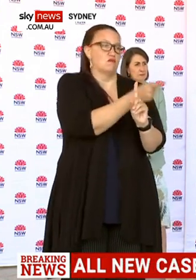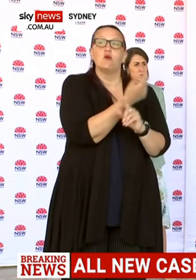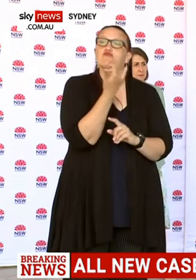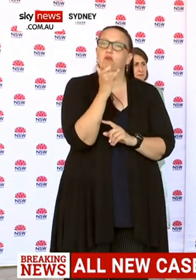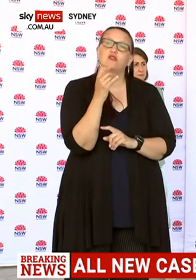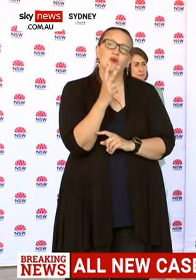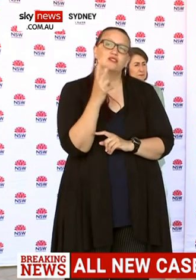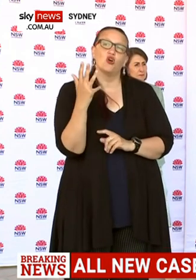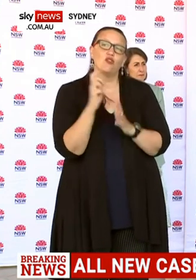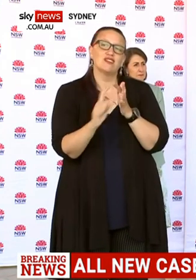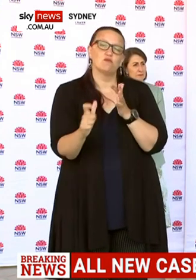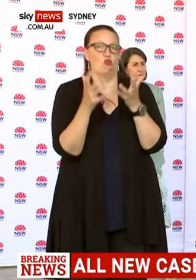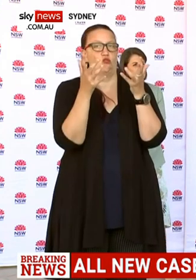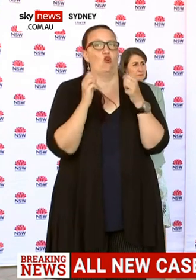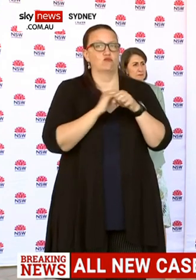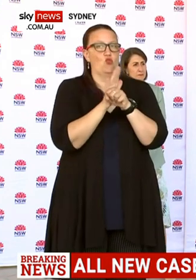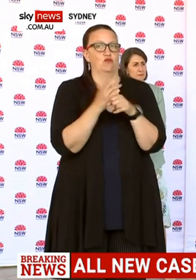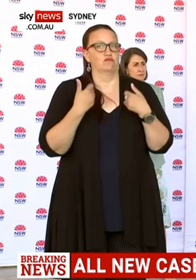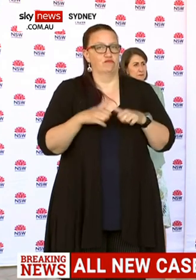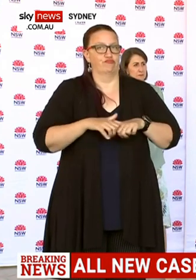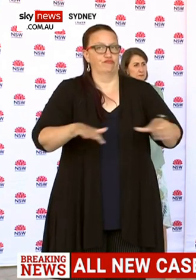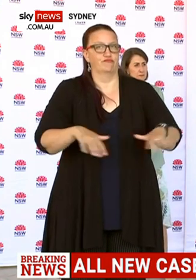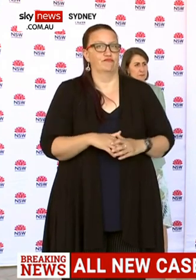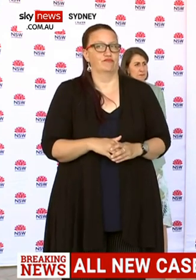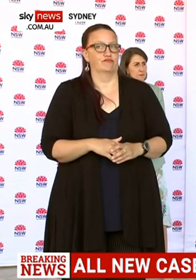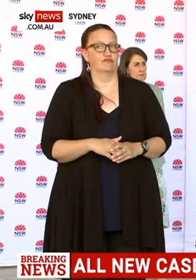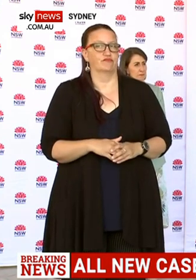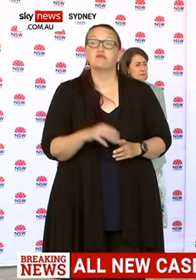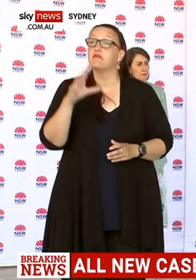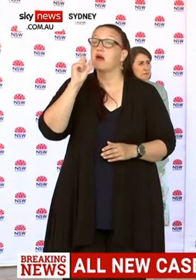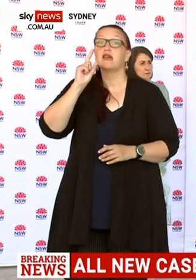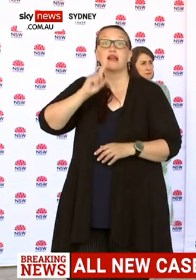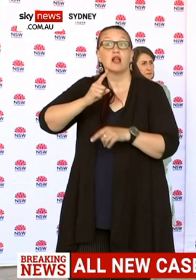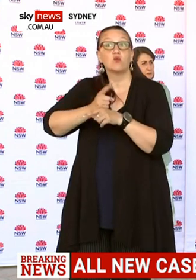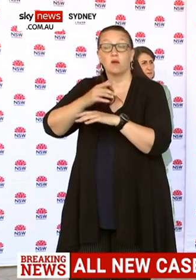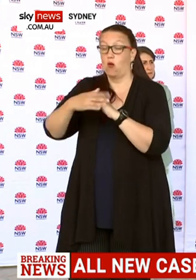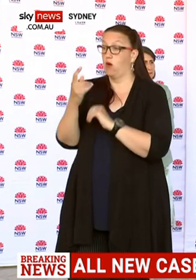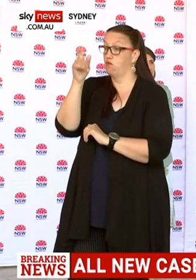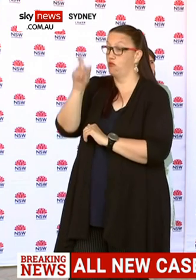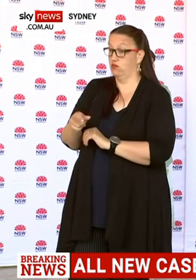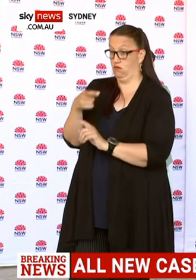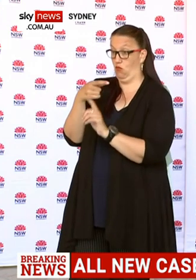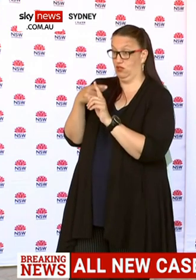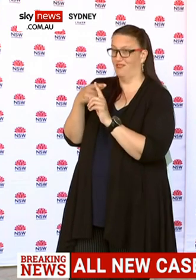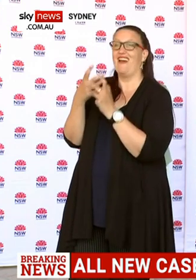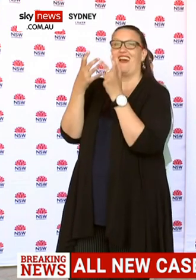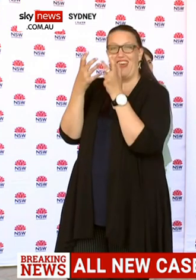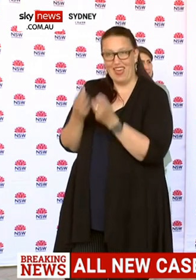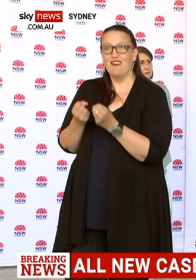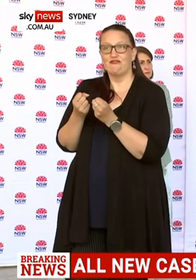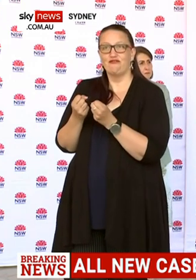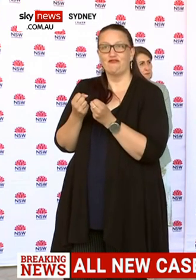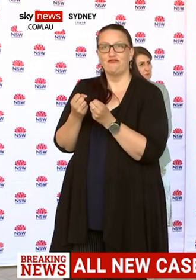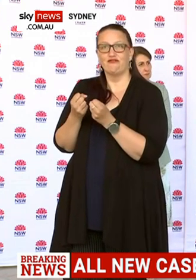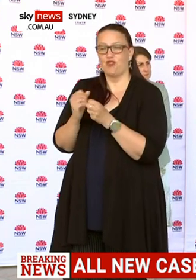of December. This event is not the same as the one mentioned yesterday, in which a positive case initially failed to recall. That